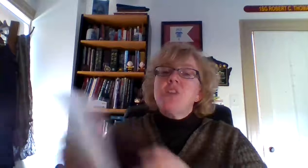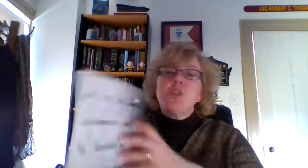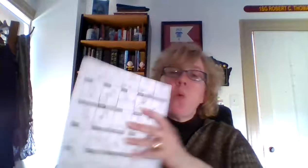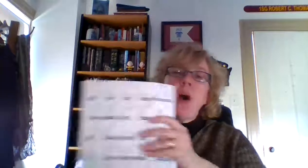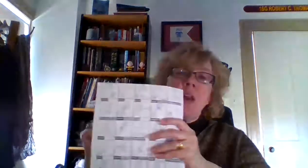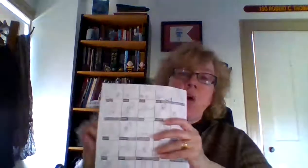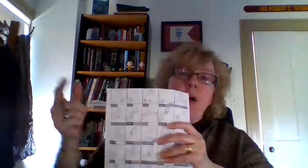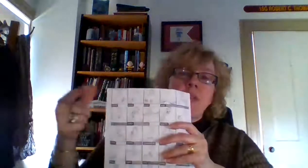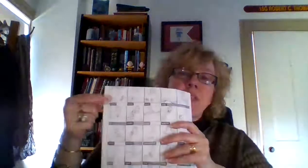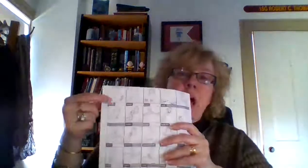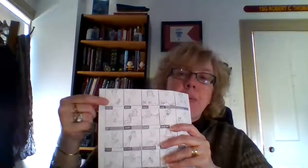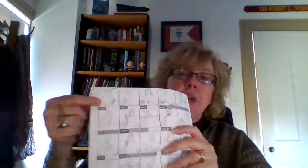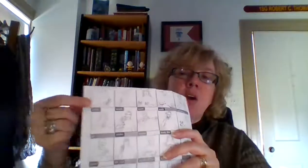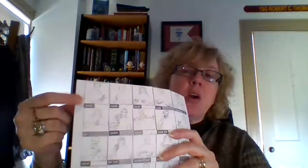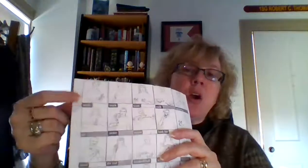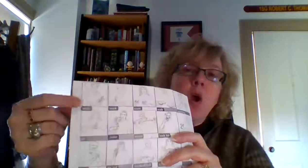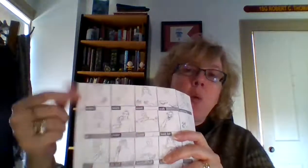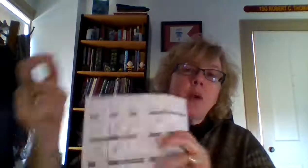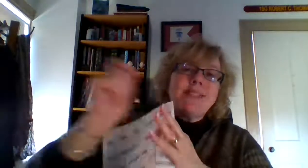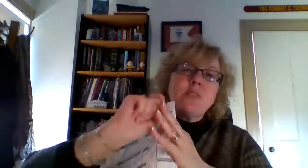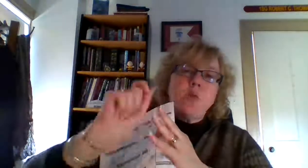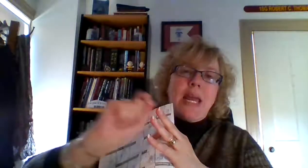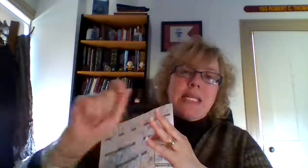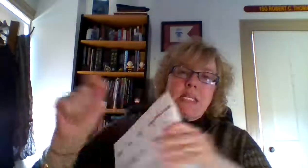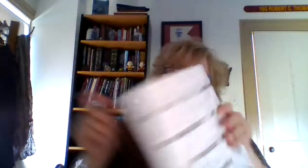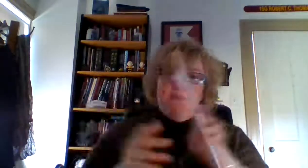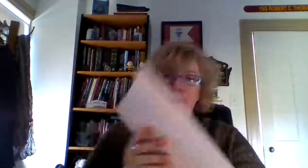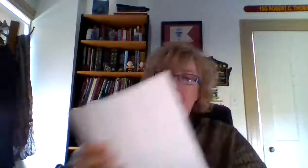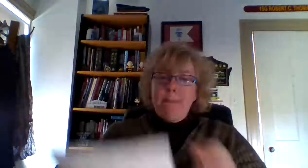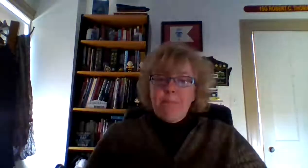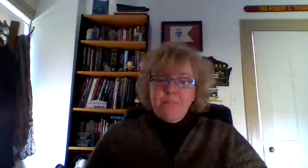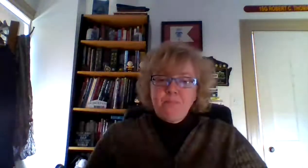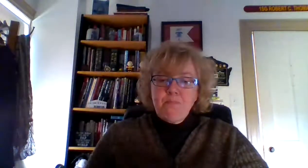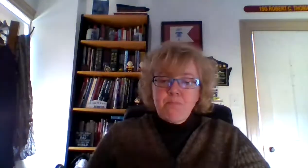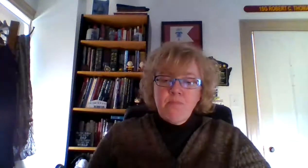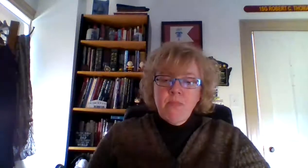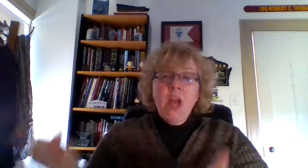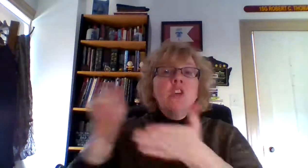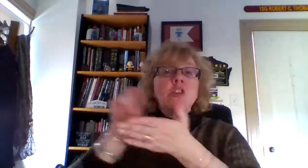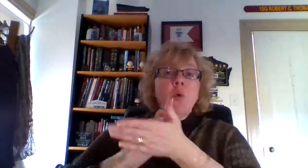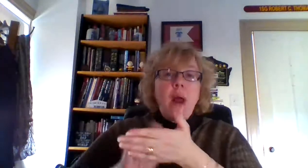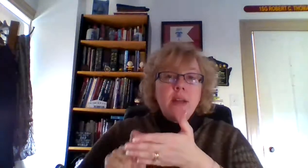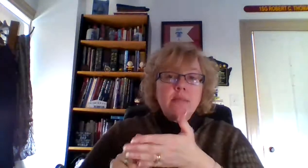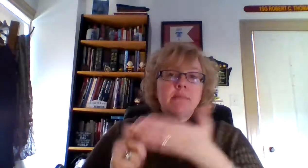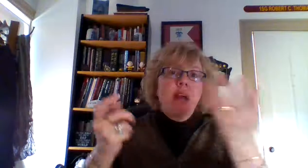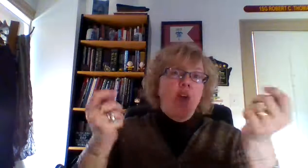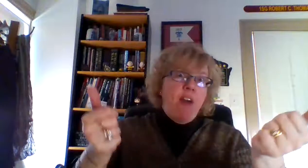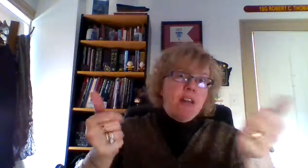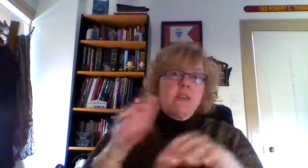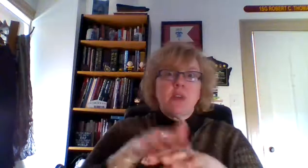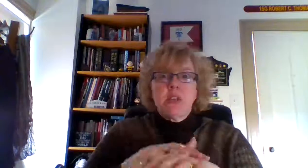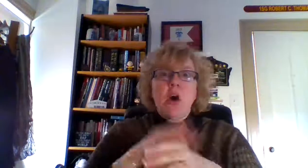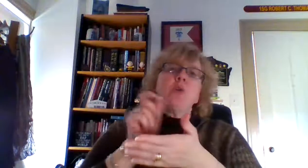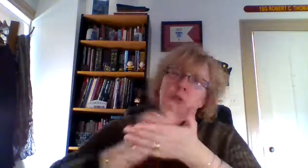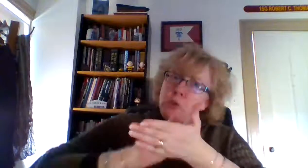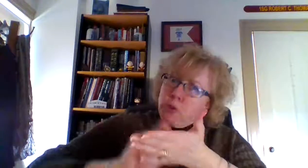is the one on the top here where it says write. Okay. So write. How fast, how slow,